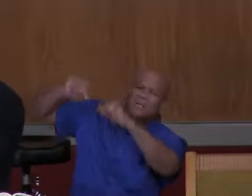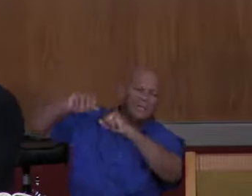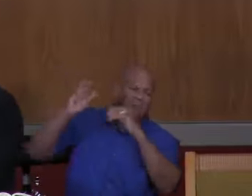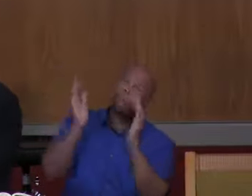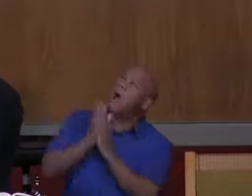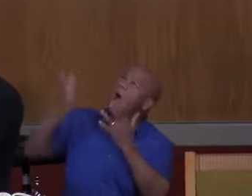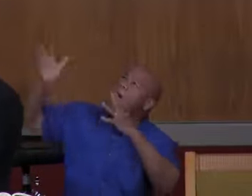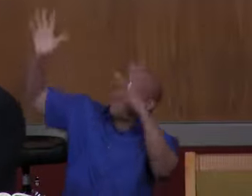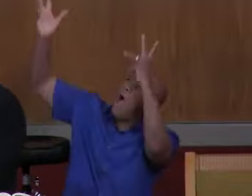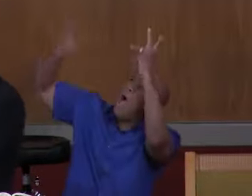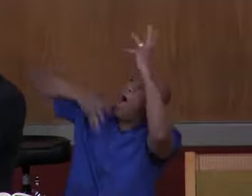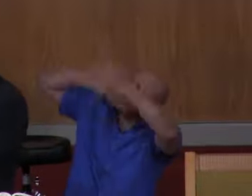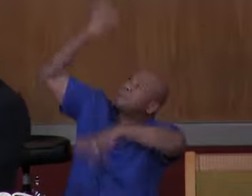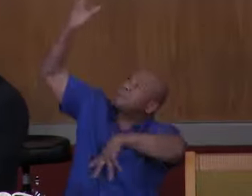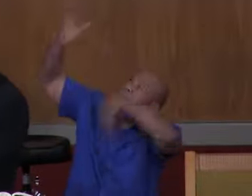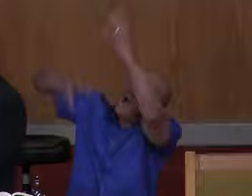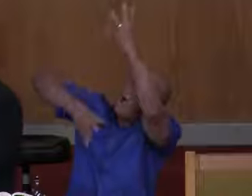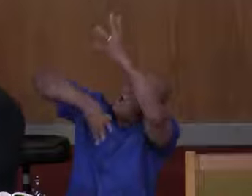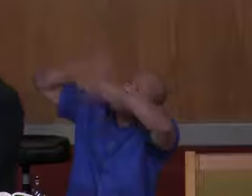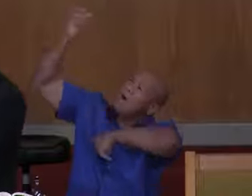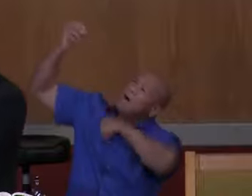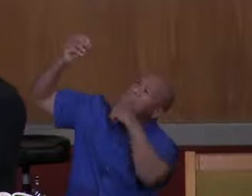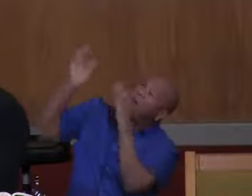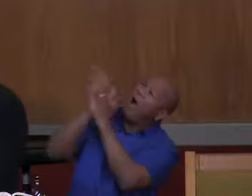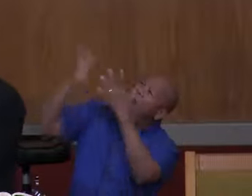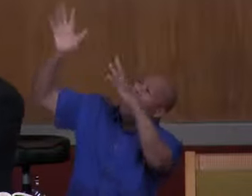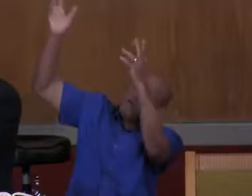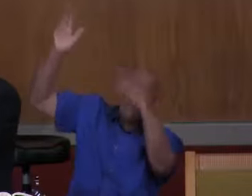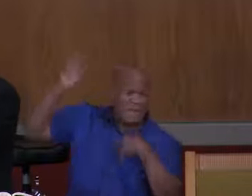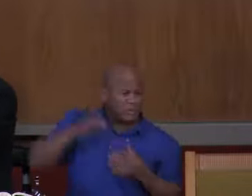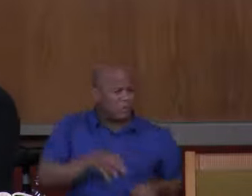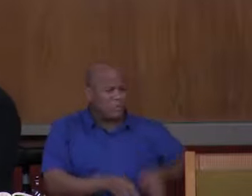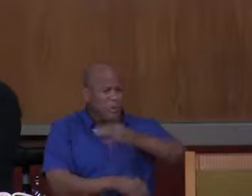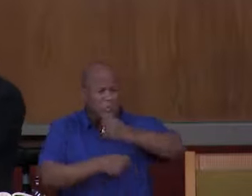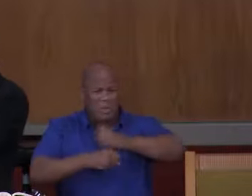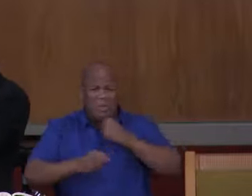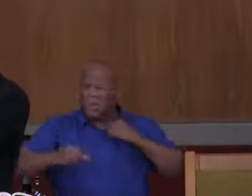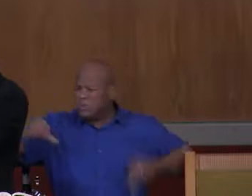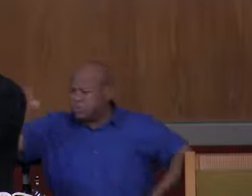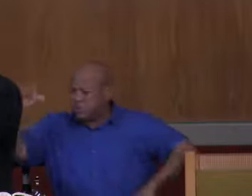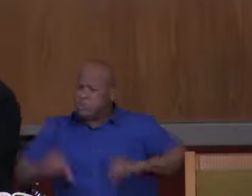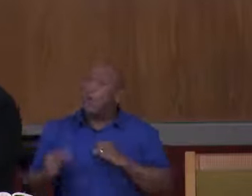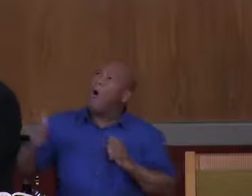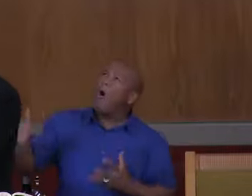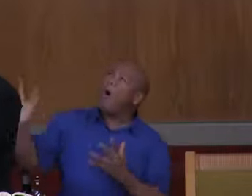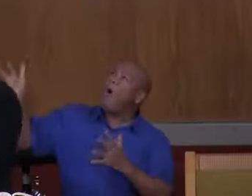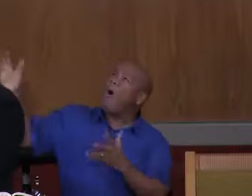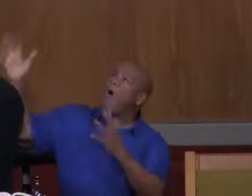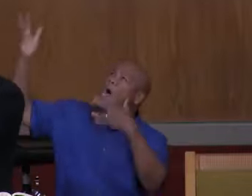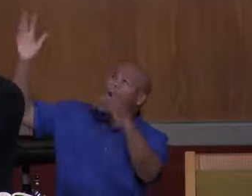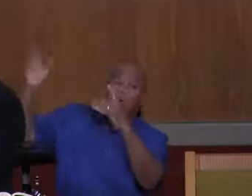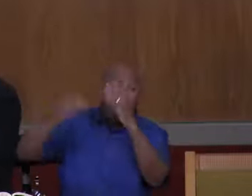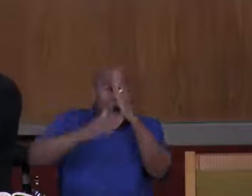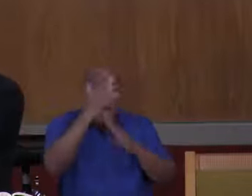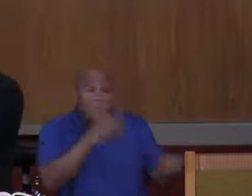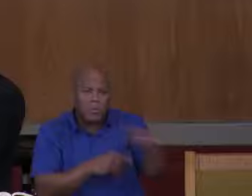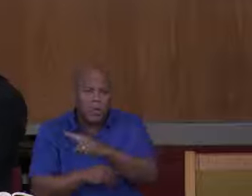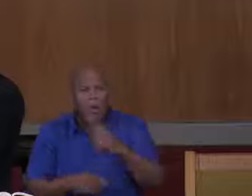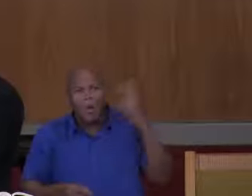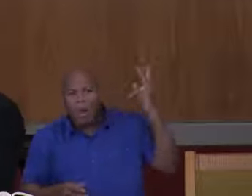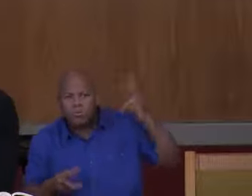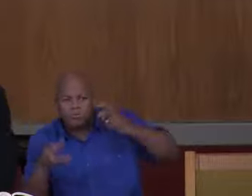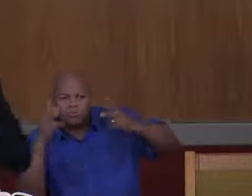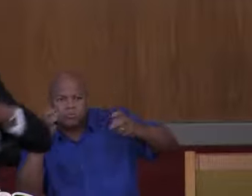shall continually be in my mouth. My soul will make her boast in the Lord, and the humble shall hear thereof and